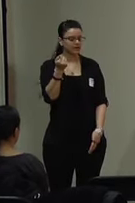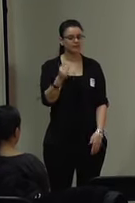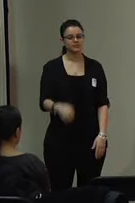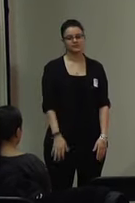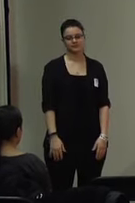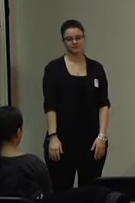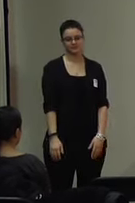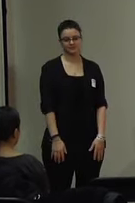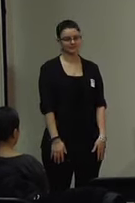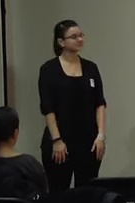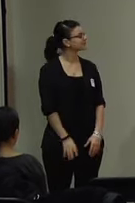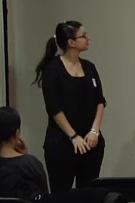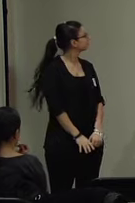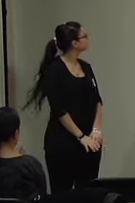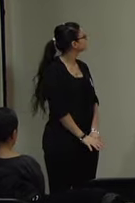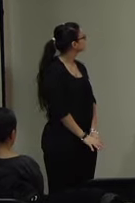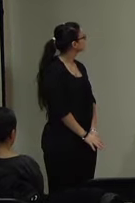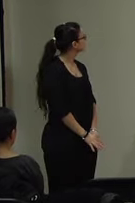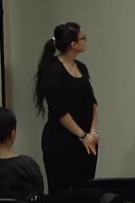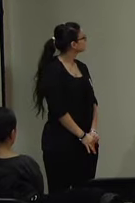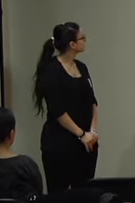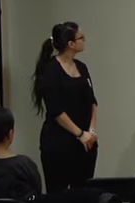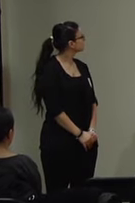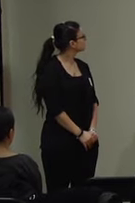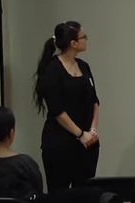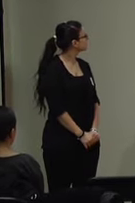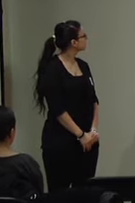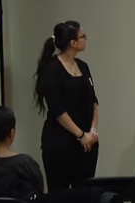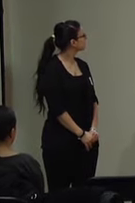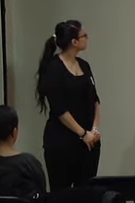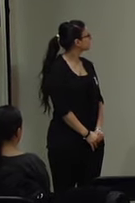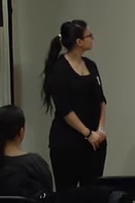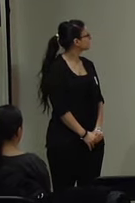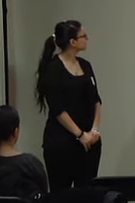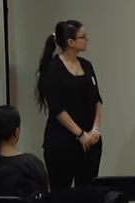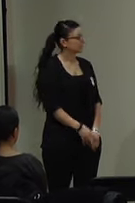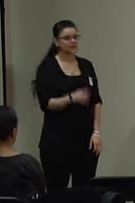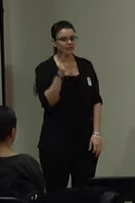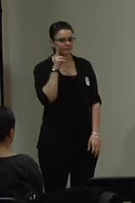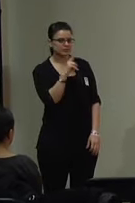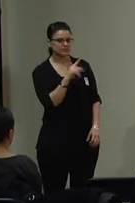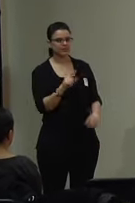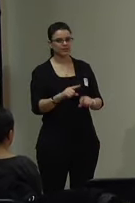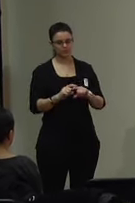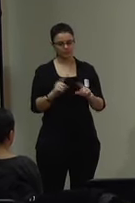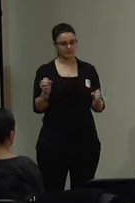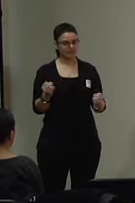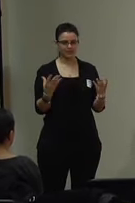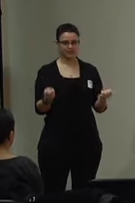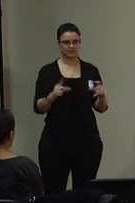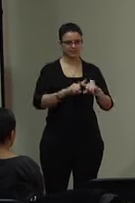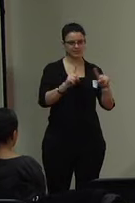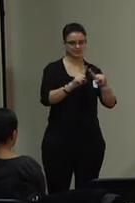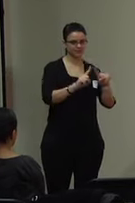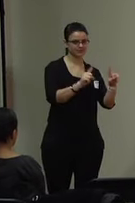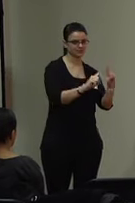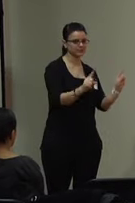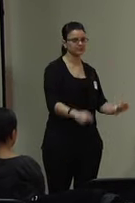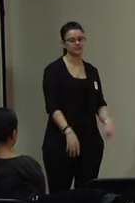to melt on top of things. The non-dairy yogurts, the vegan ice creams, and then canned veggies